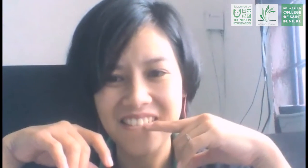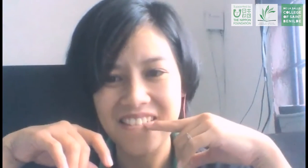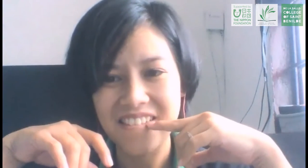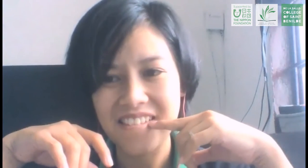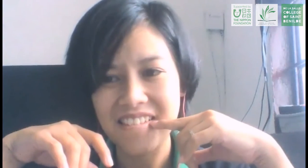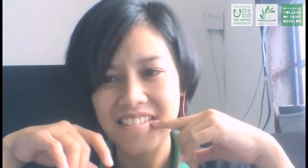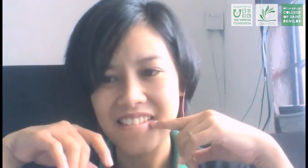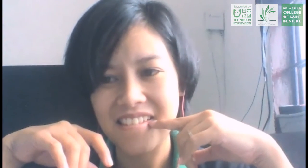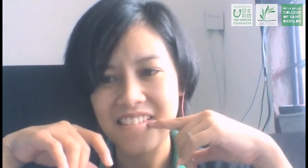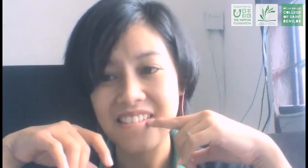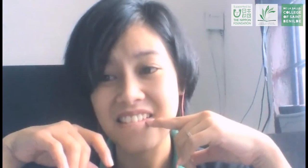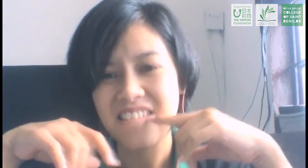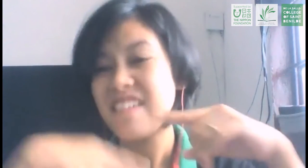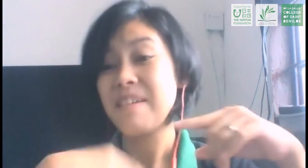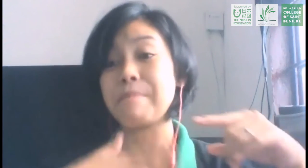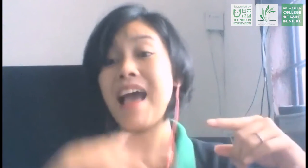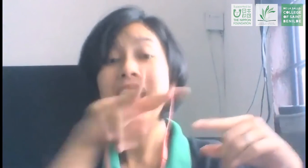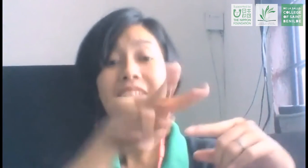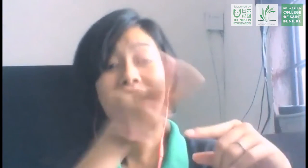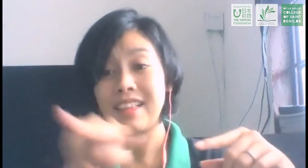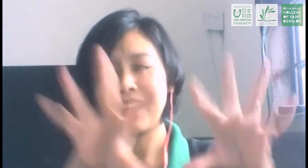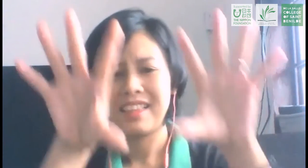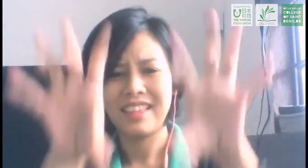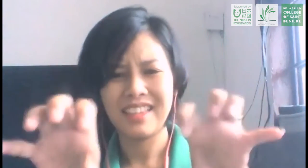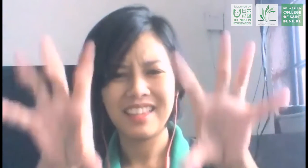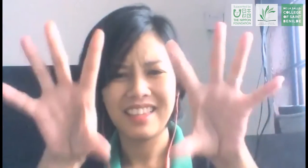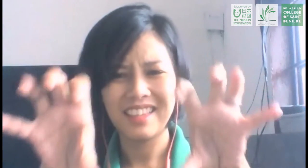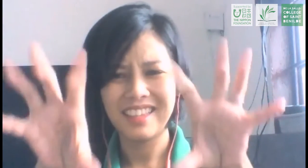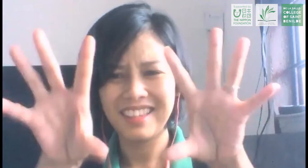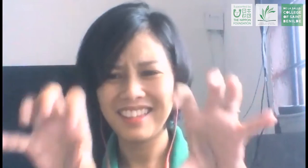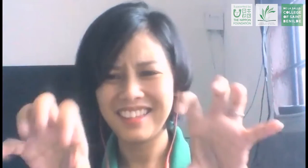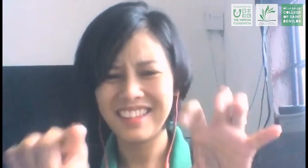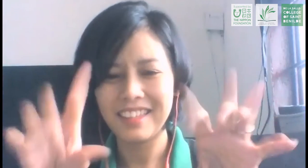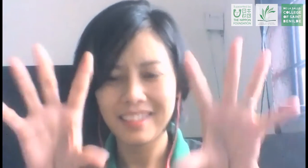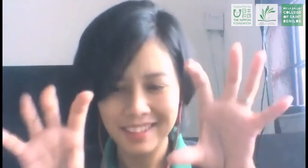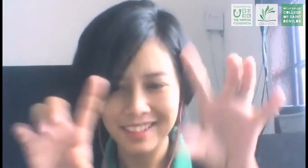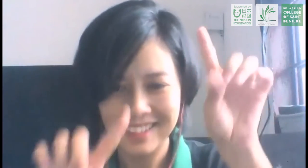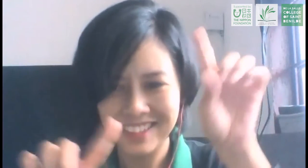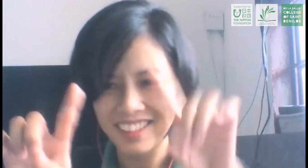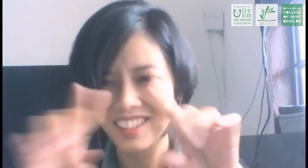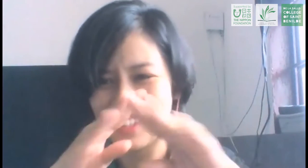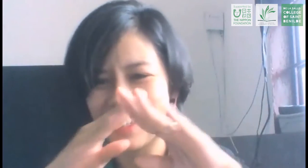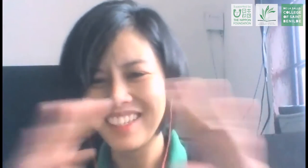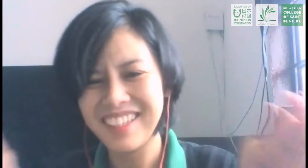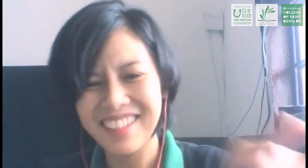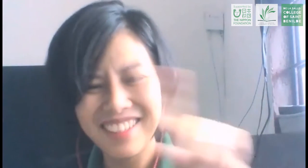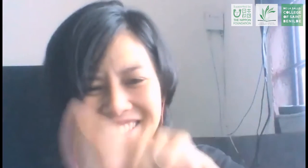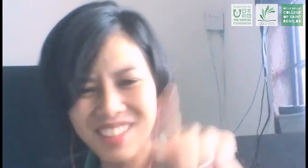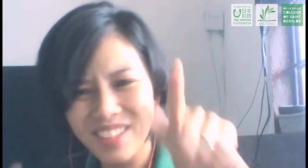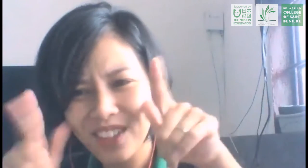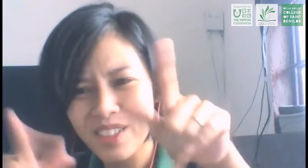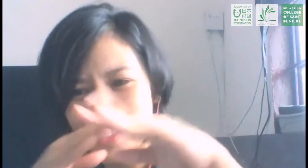end. Uh, Shaq is saying, "Oh, you're clear." I guess it's my end then.